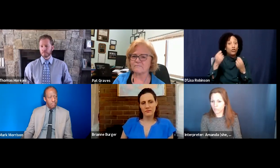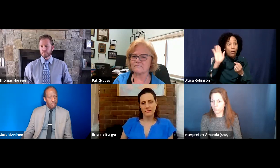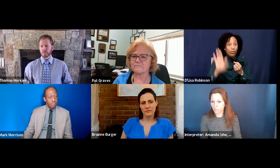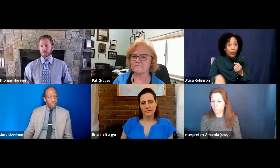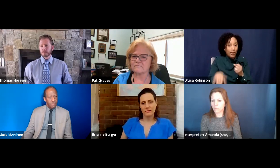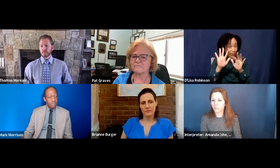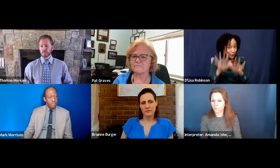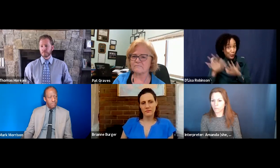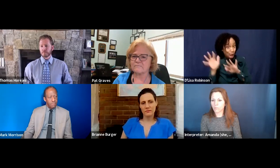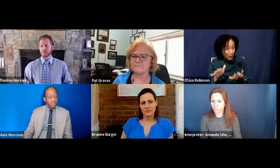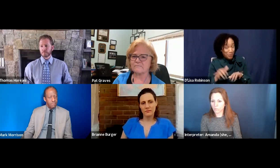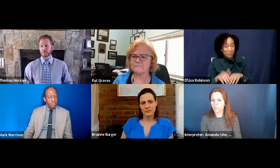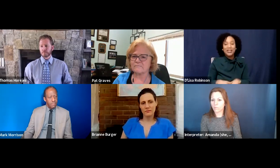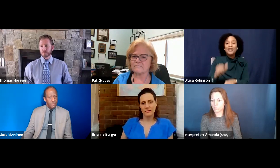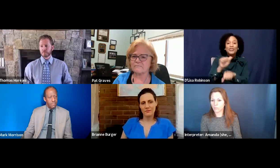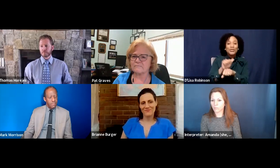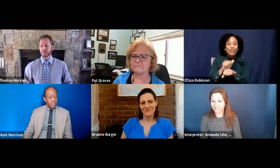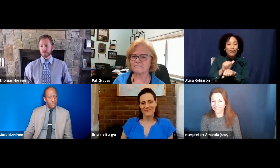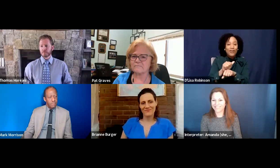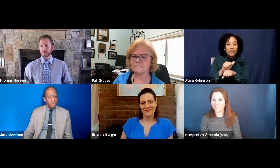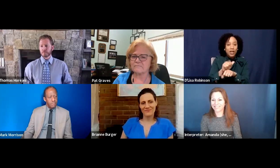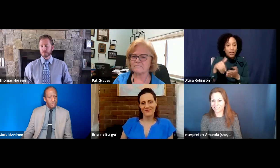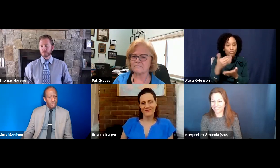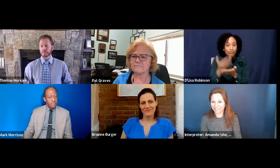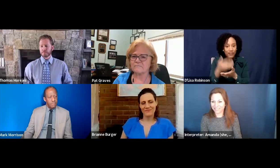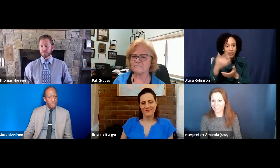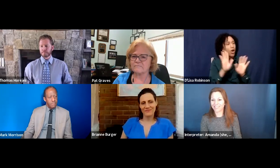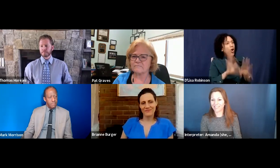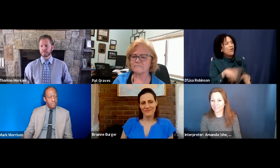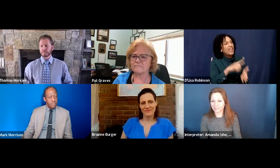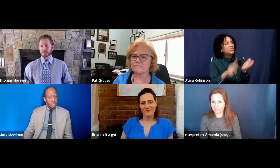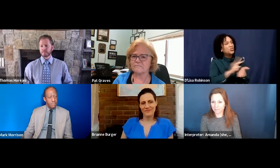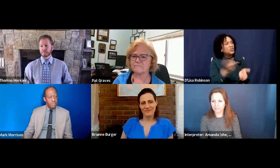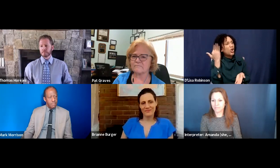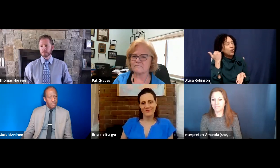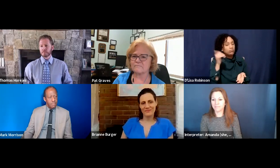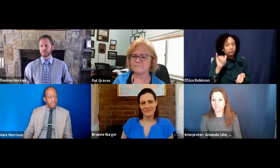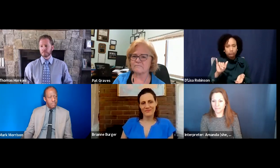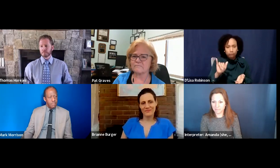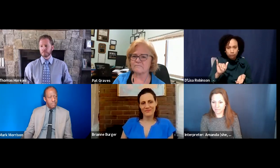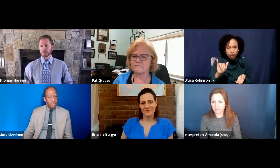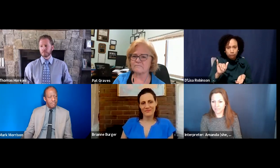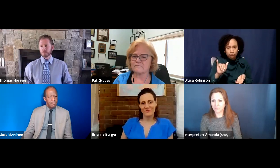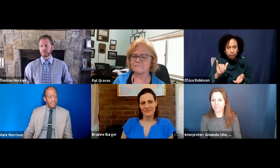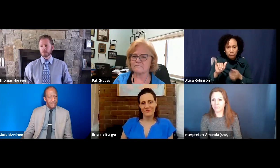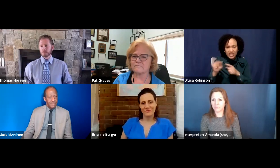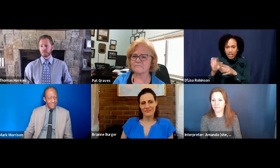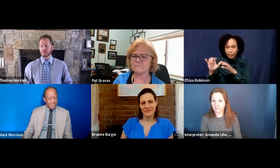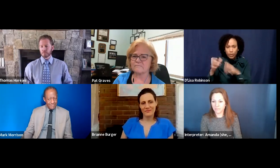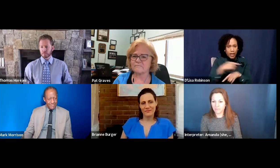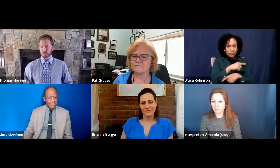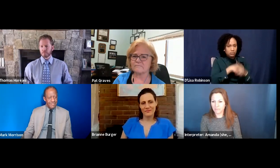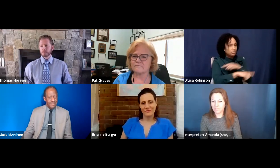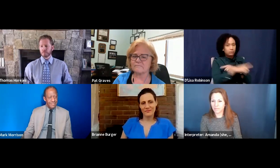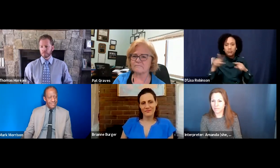that? As a freelance interpreter, I've had in situations where I've driven all the way in a snowstorm, gotten there, only to be told, oh, that